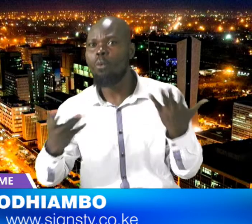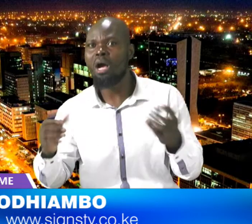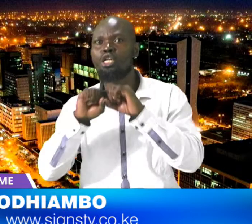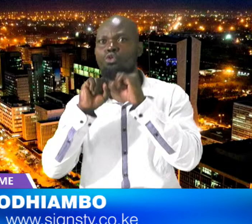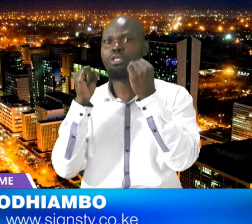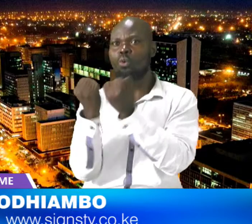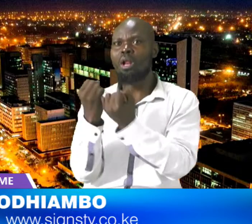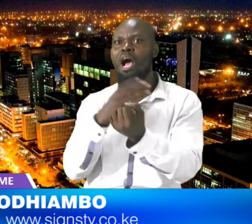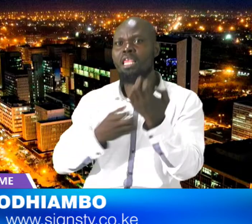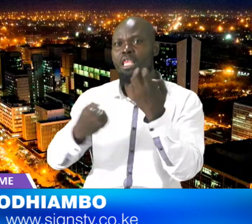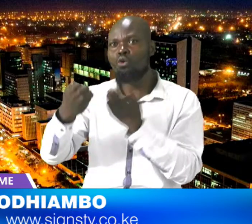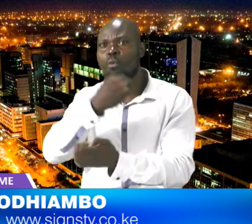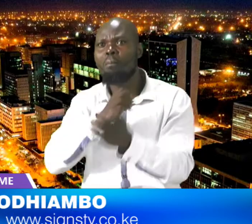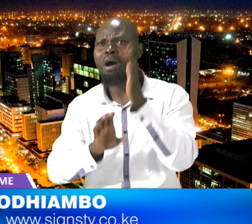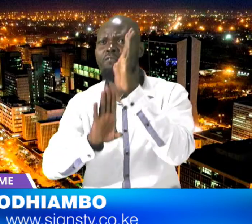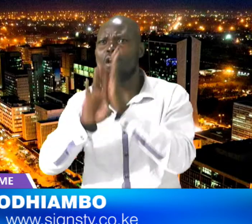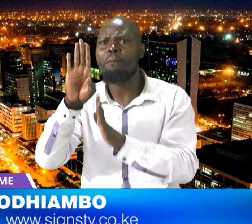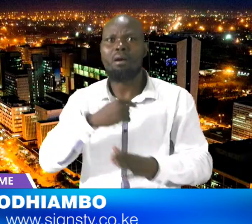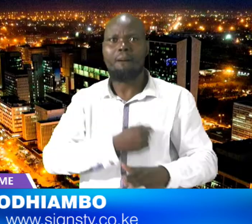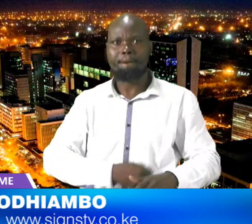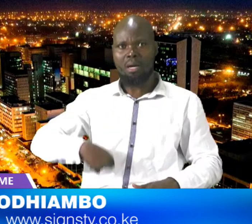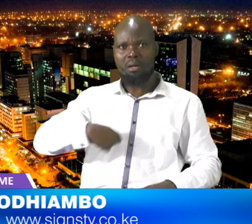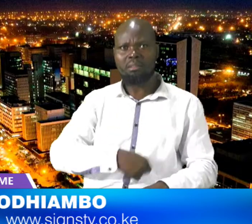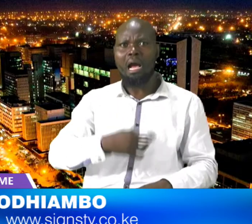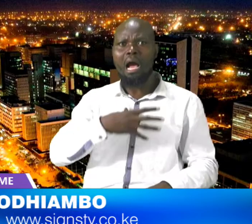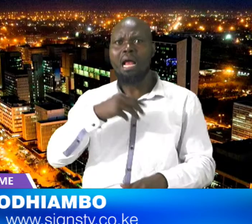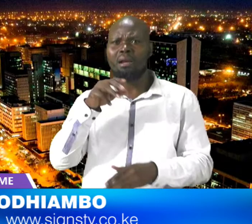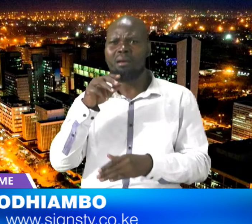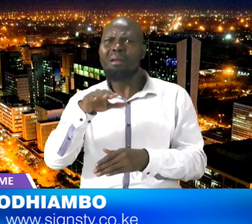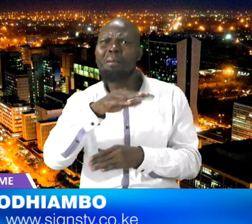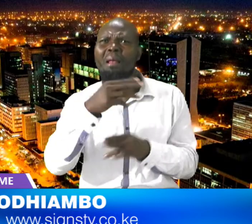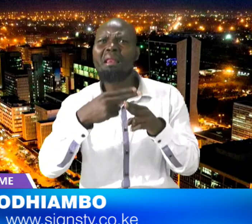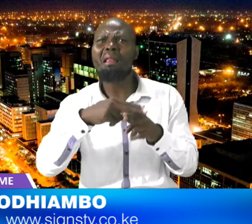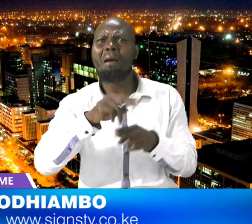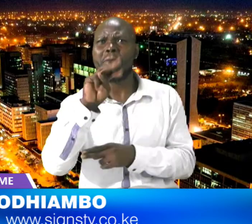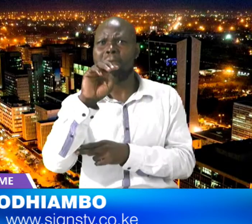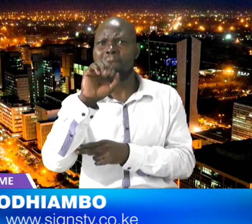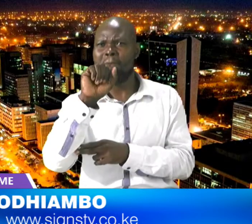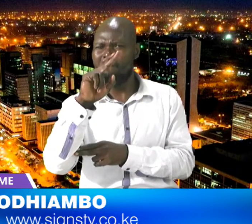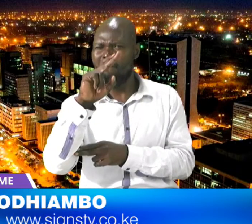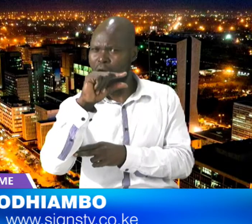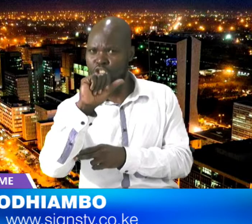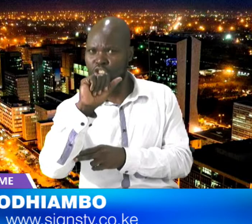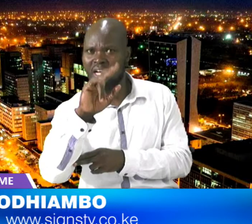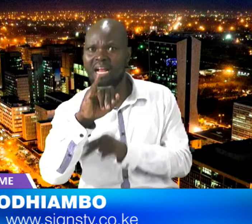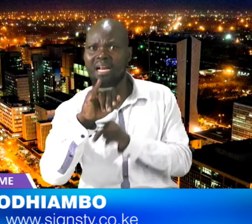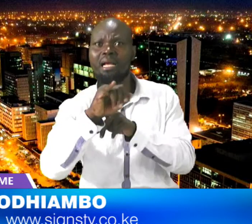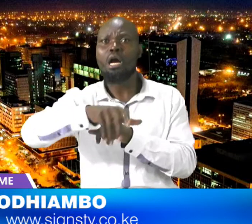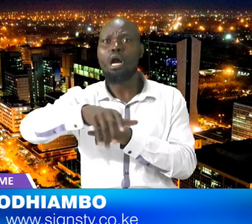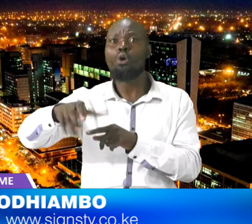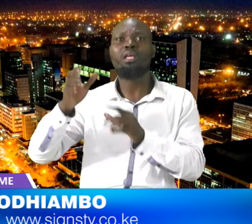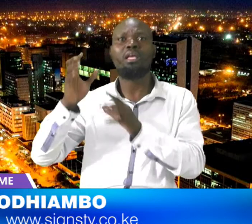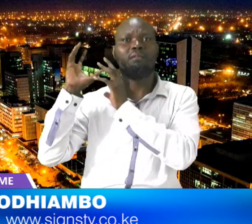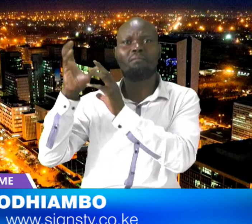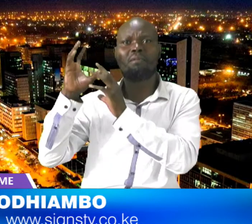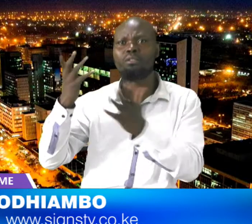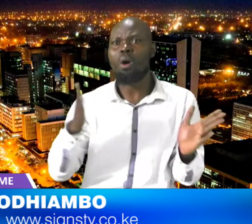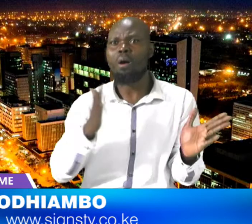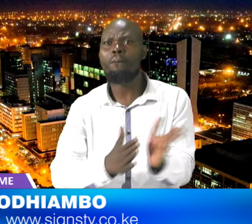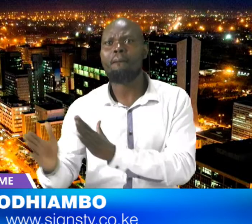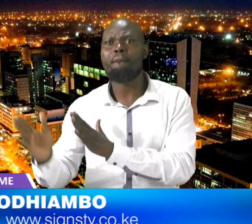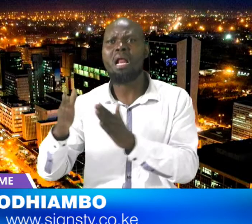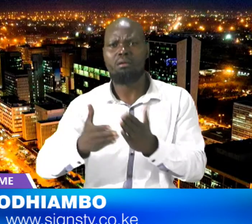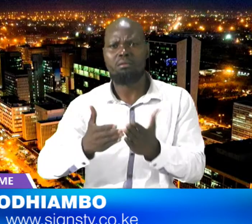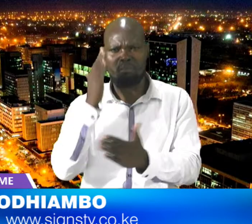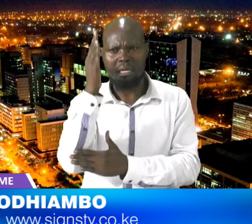MISHDP aims to enhance the social and economic development of Malindi and Magarini sub-counties